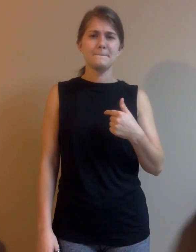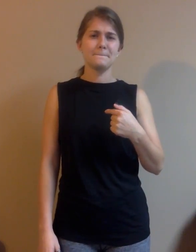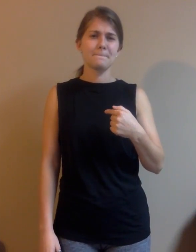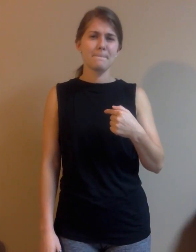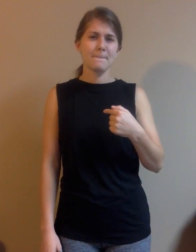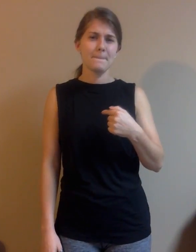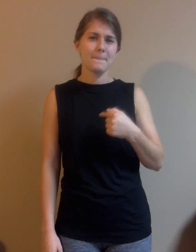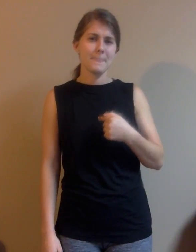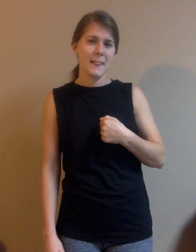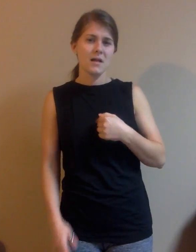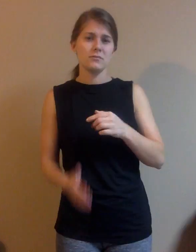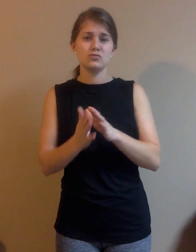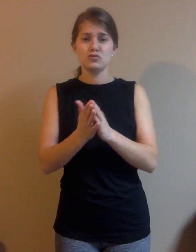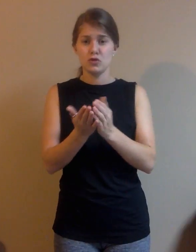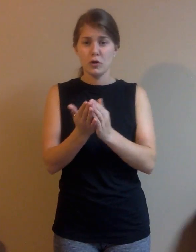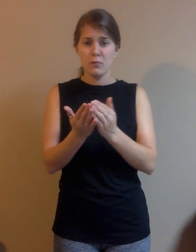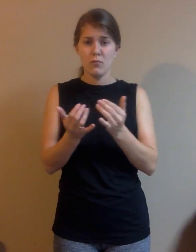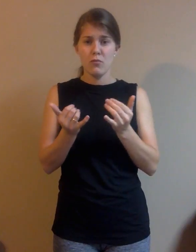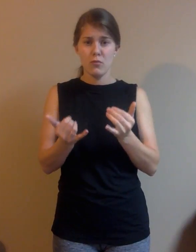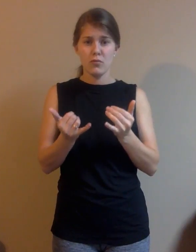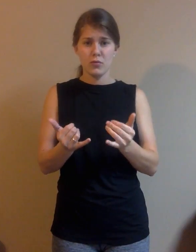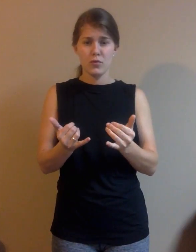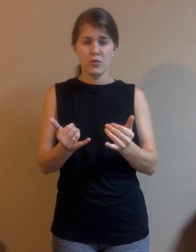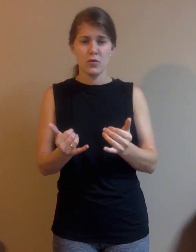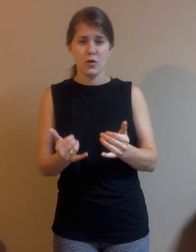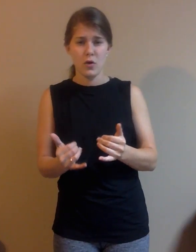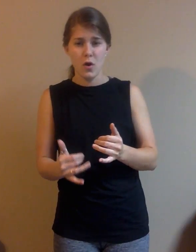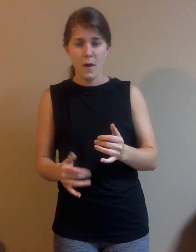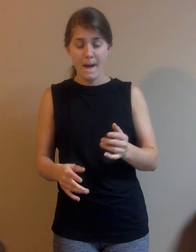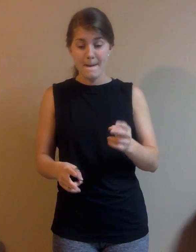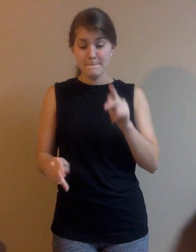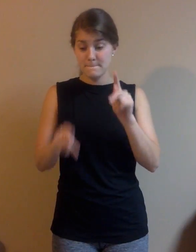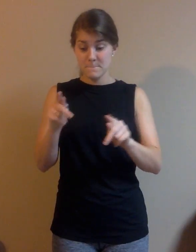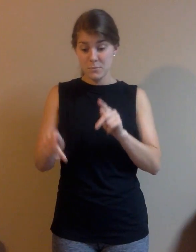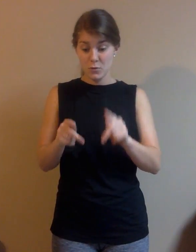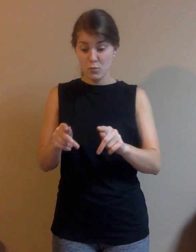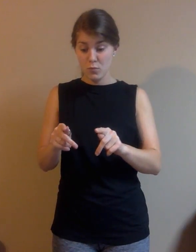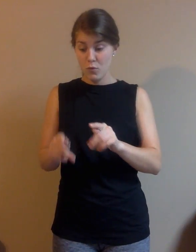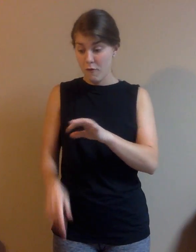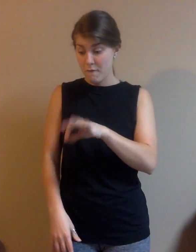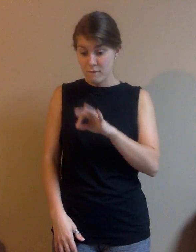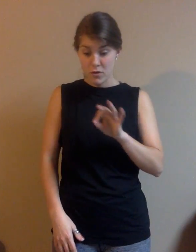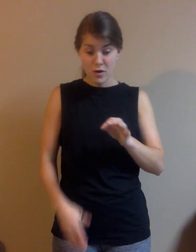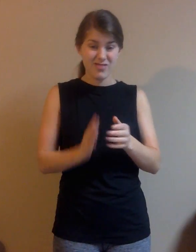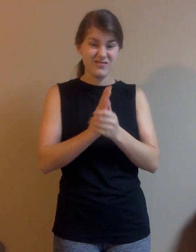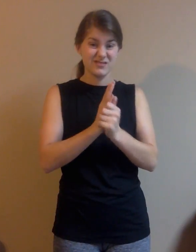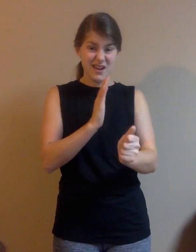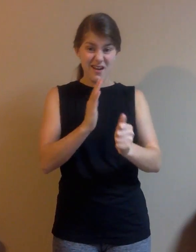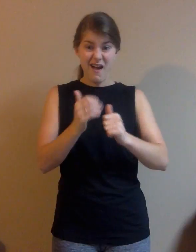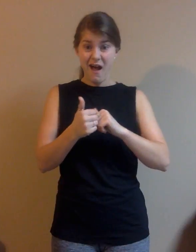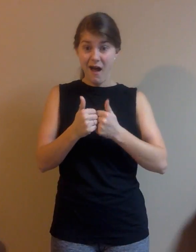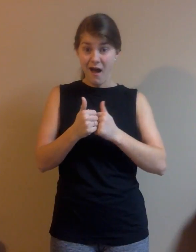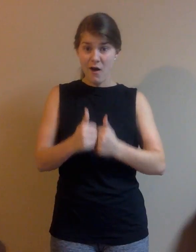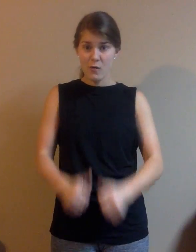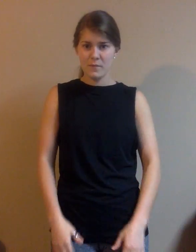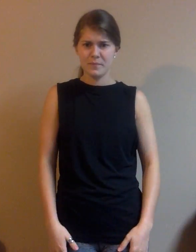with people about how they discovered their talent. I'm fascinated by how people got to be there. It's really prompted by a conversation I had with a wonderful woman who